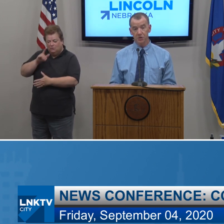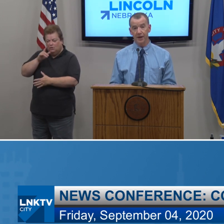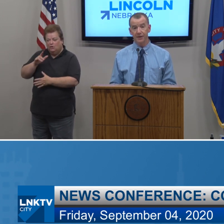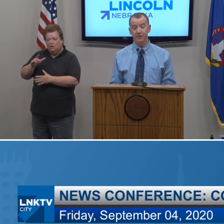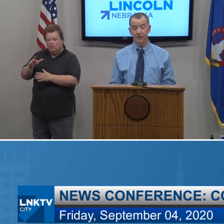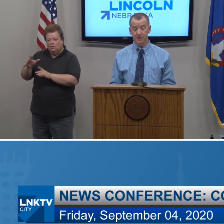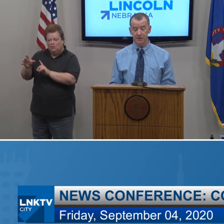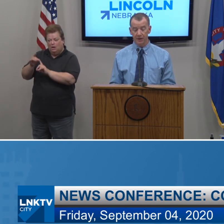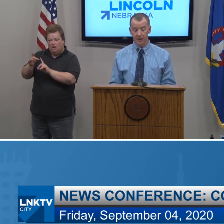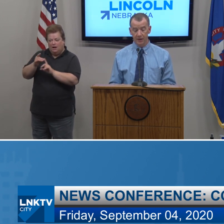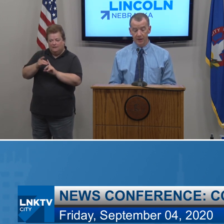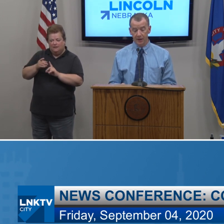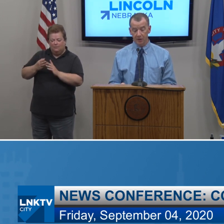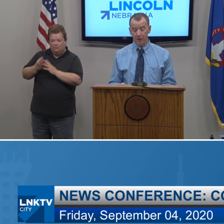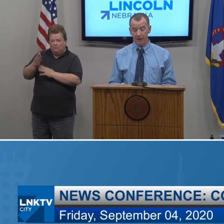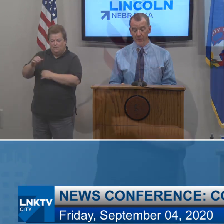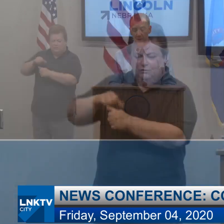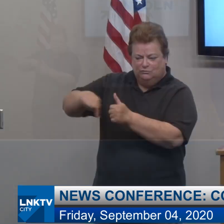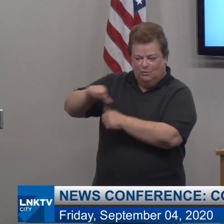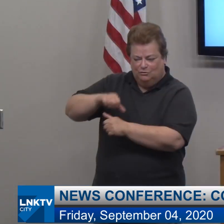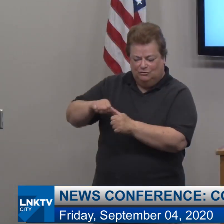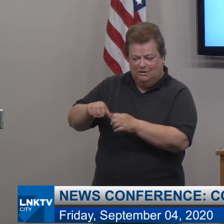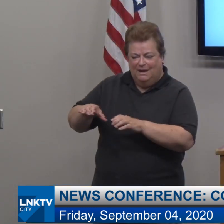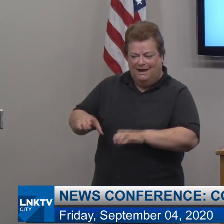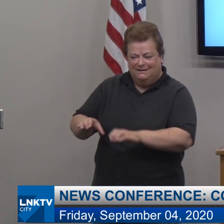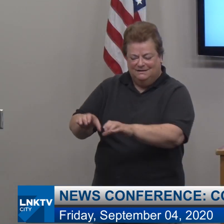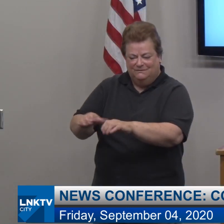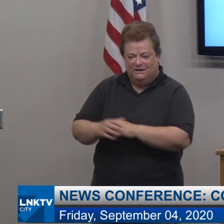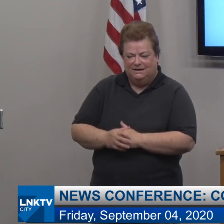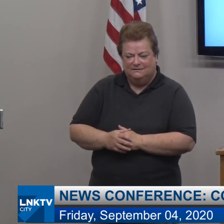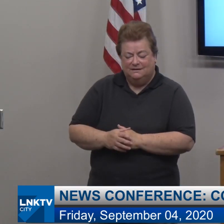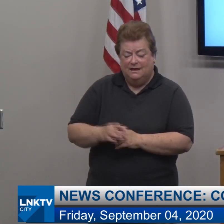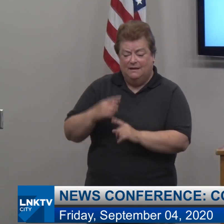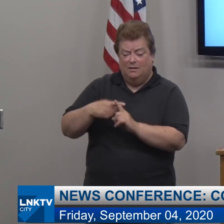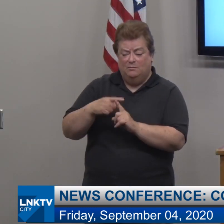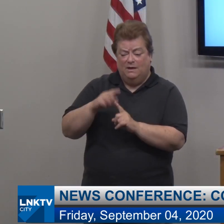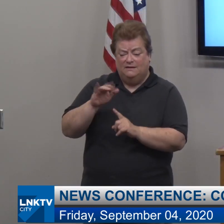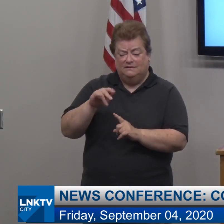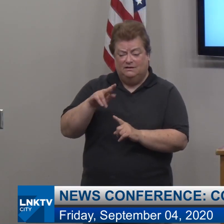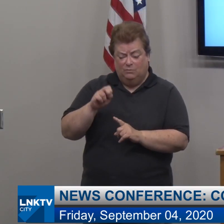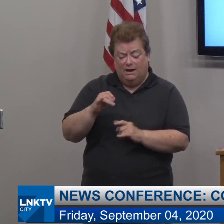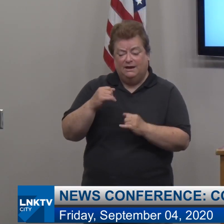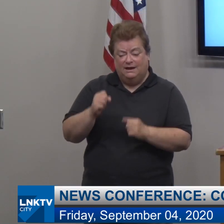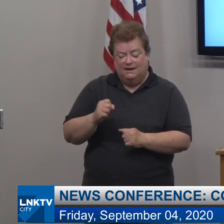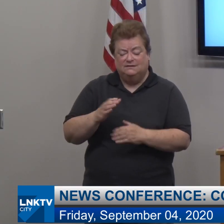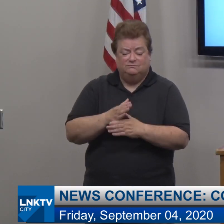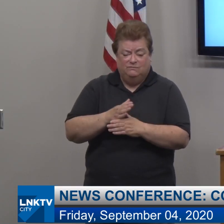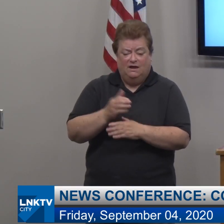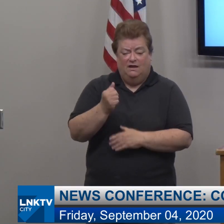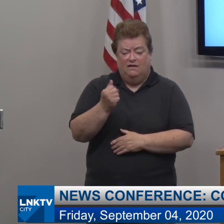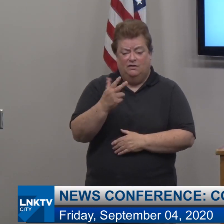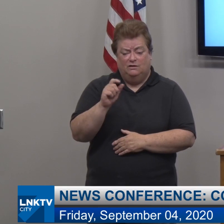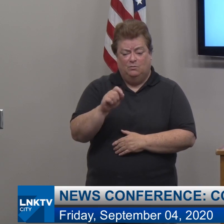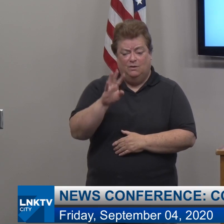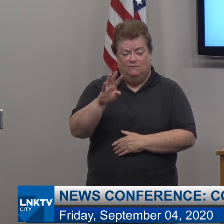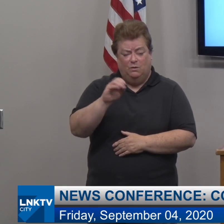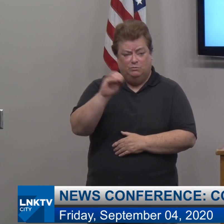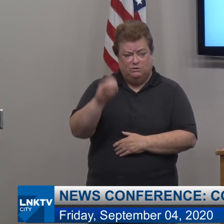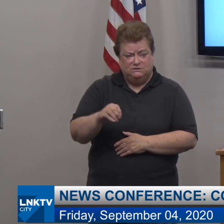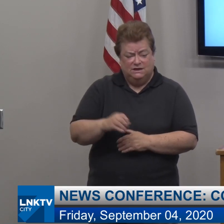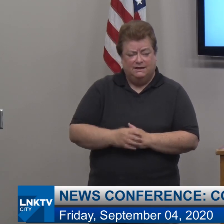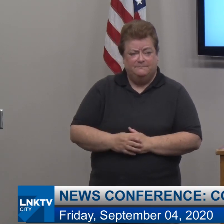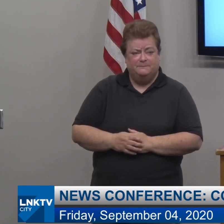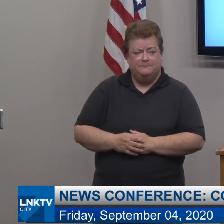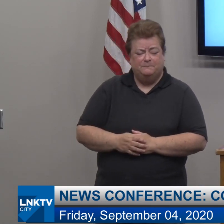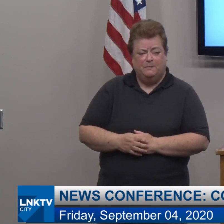their social activities. The weekly positivity rate so far this week is 13.4%. At this